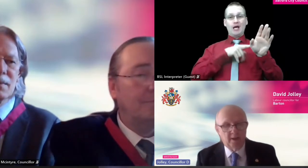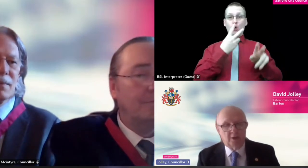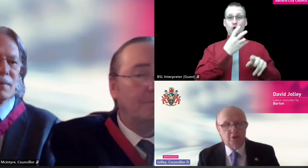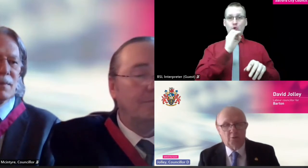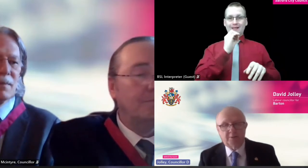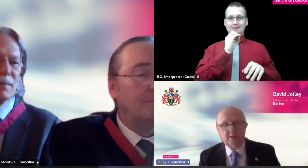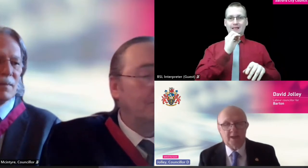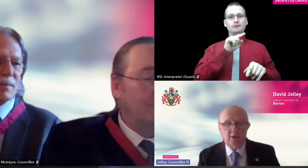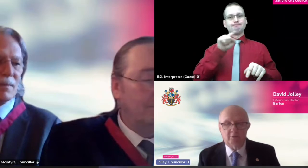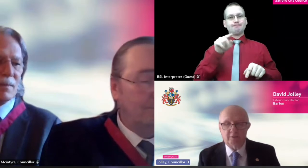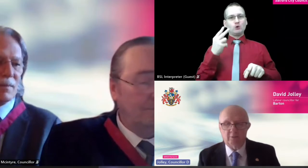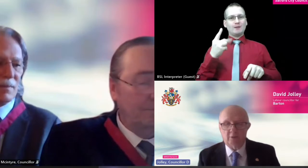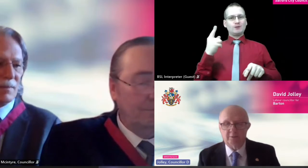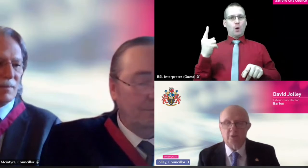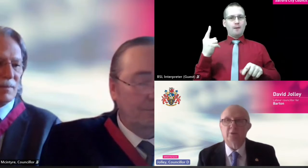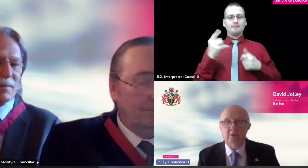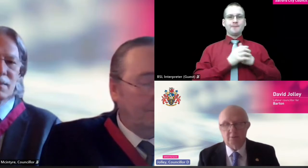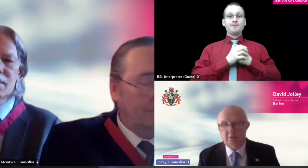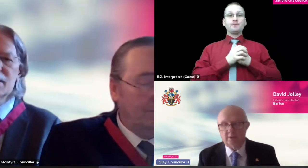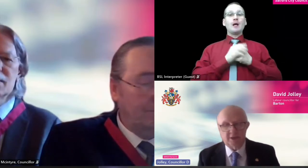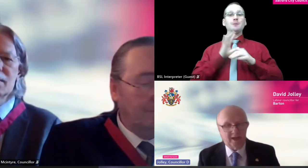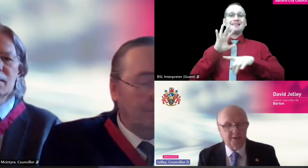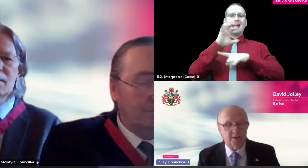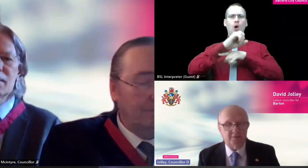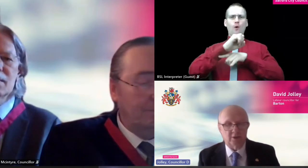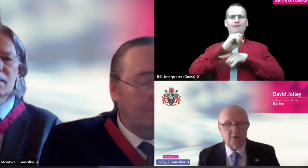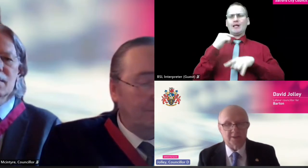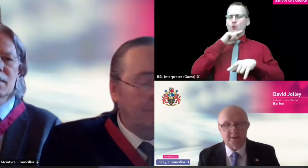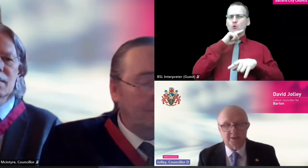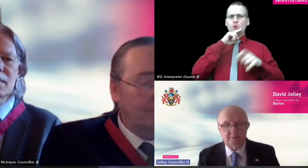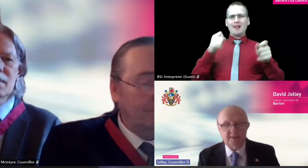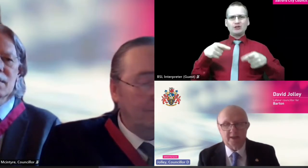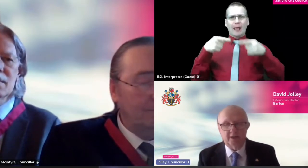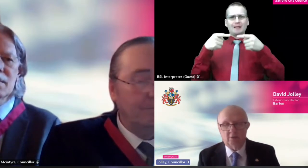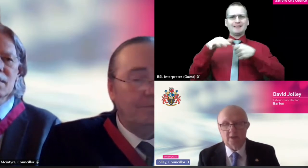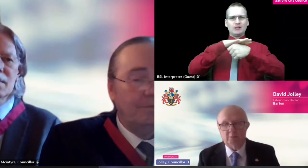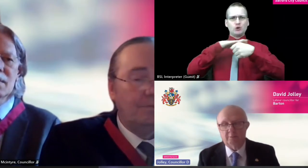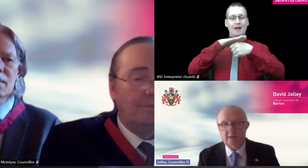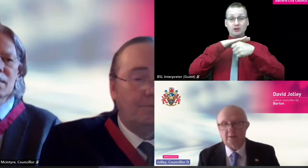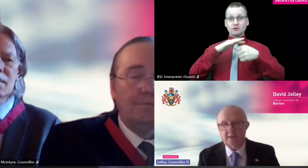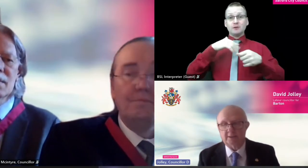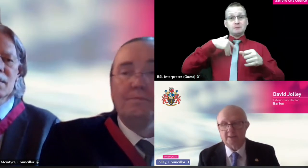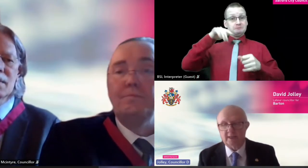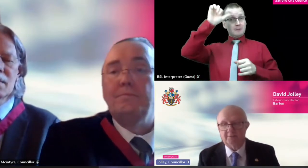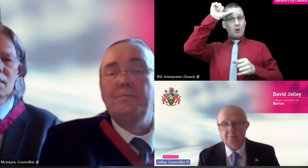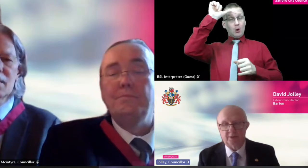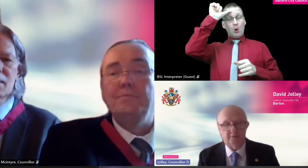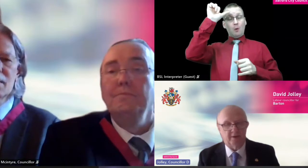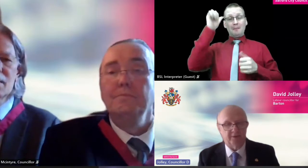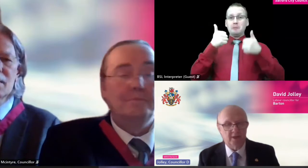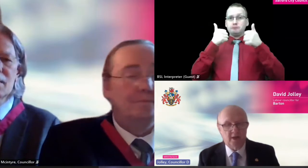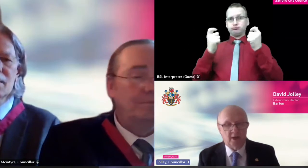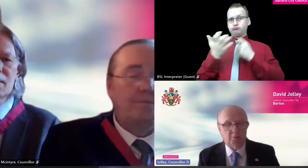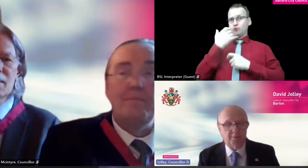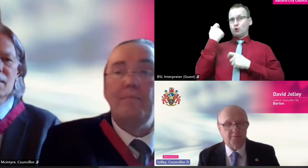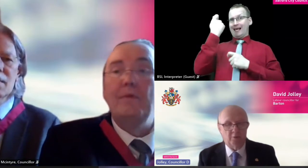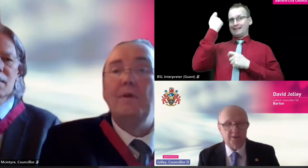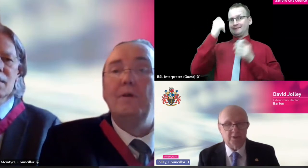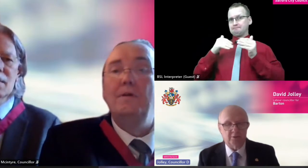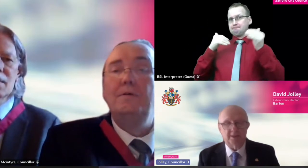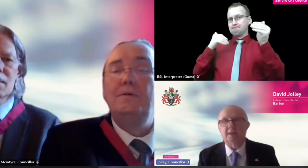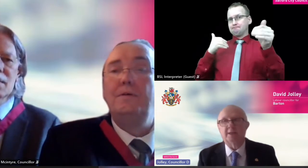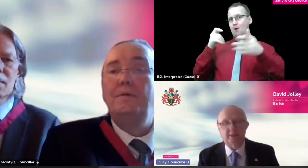2020-21. John will be taking over the role in the most unusual and challenging of circumstances, but I know he will make a great success in the Ceremonial Mayor. I hope he will